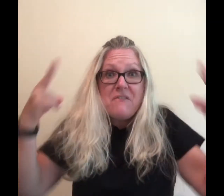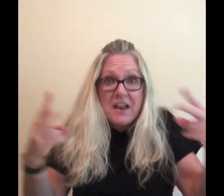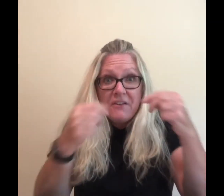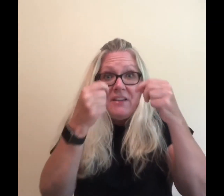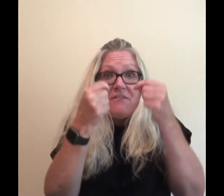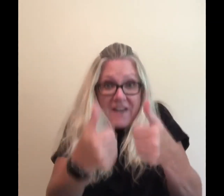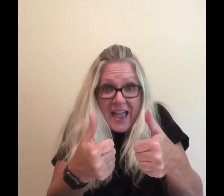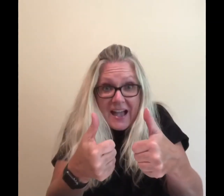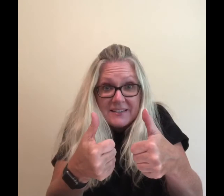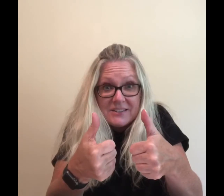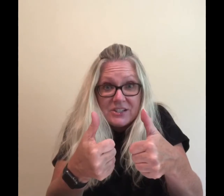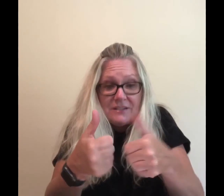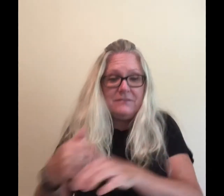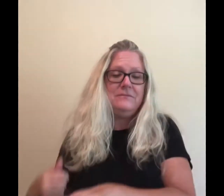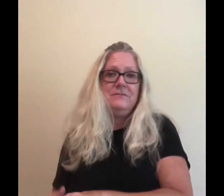very fast.